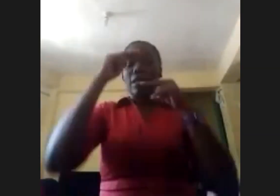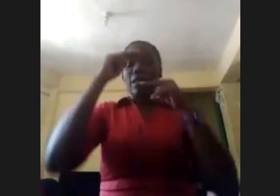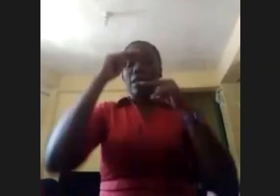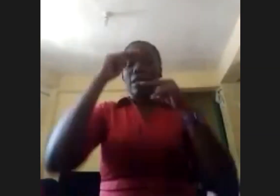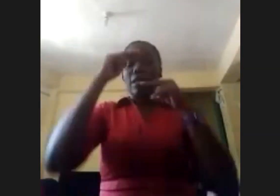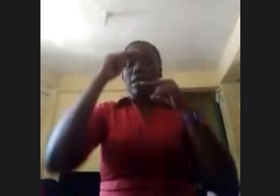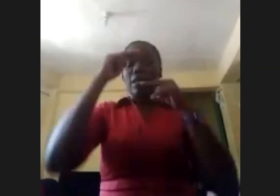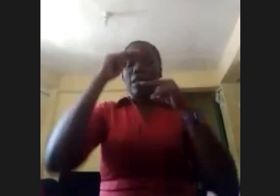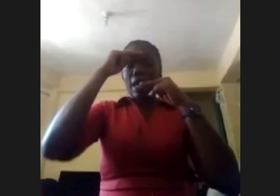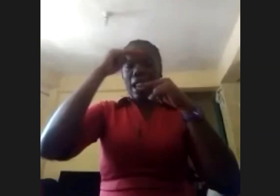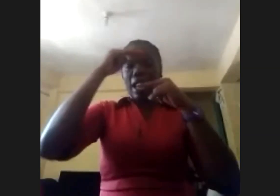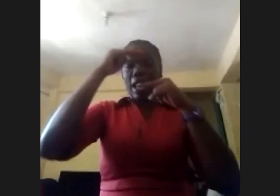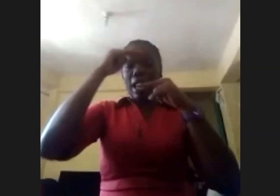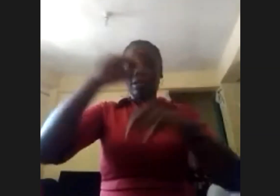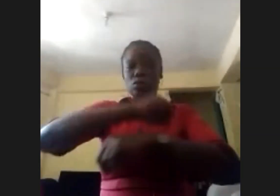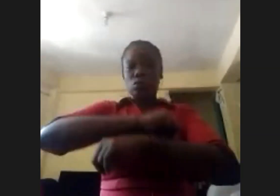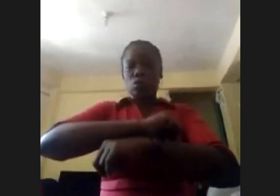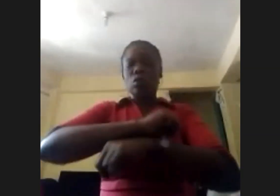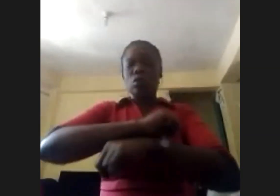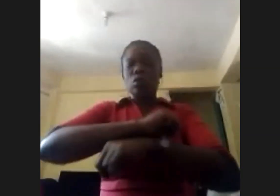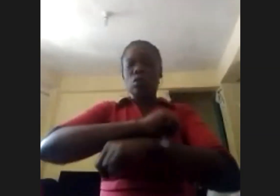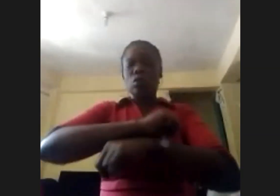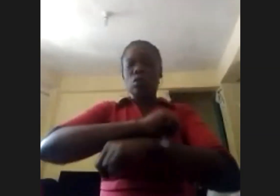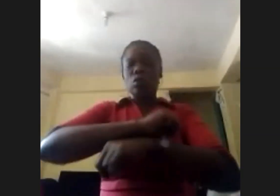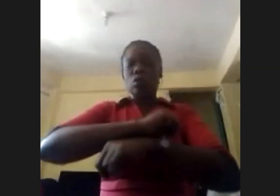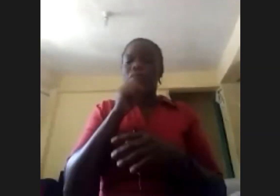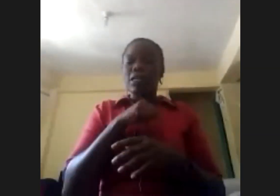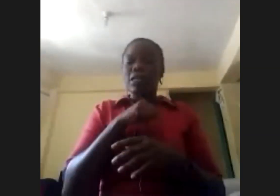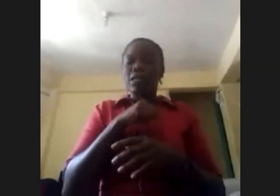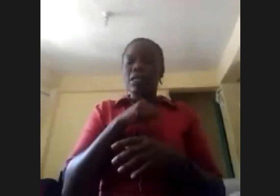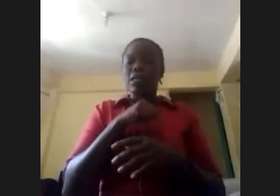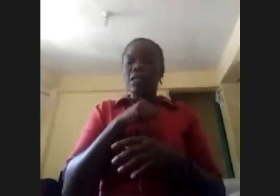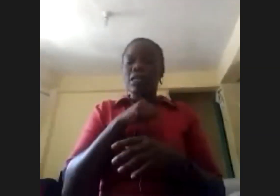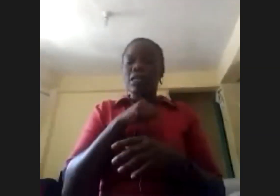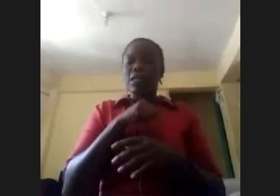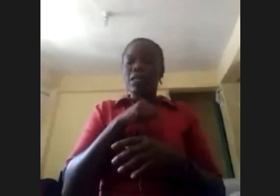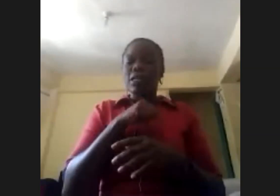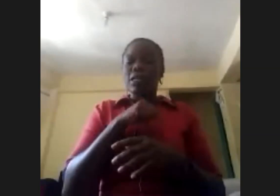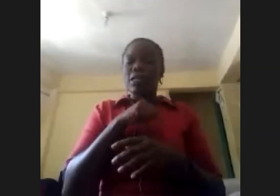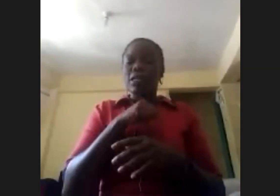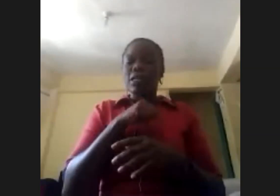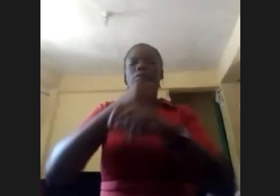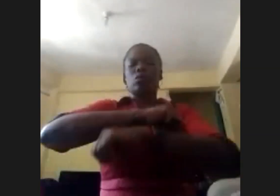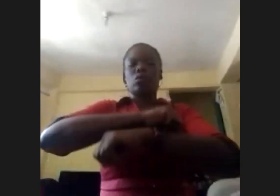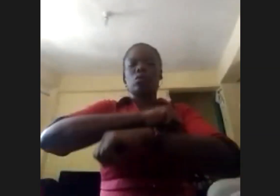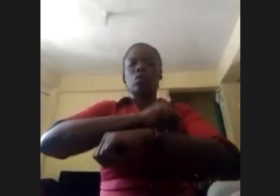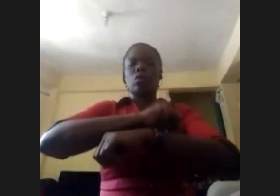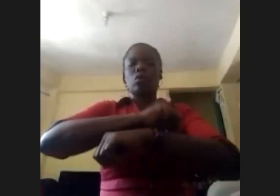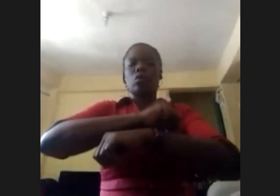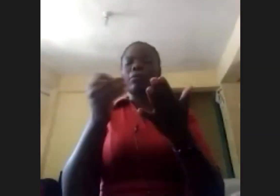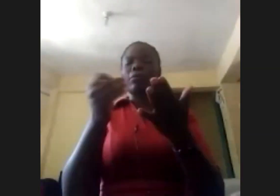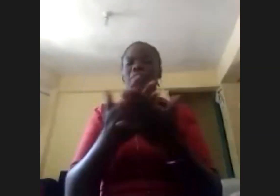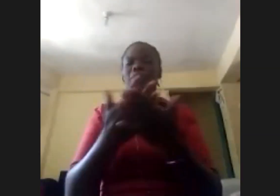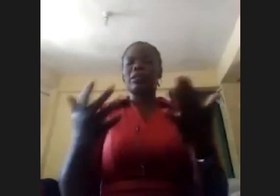Some people might finish maybe from 4, or you may even drop out. So these are some of the effects that occur in